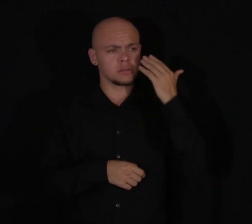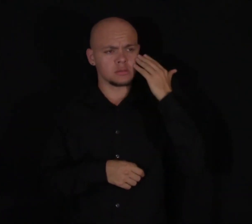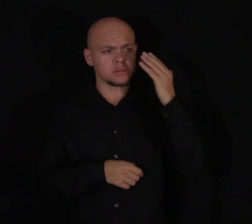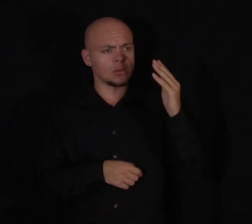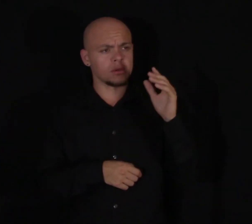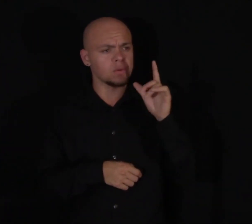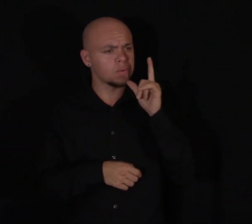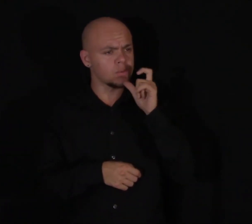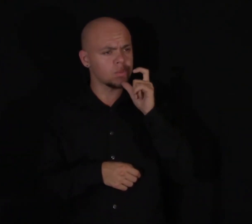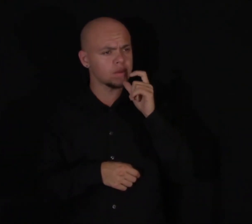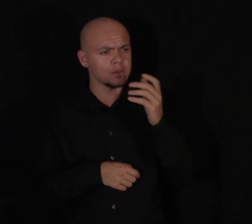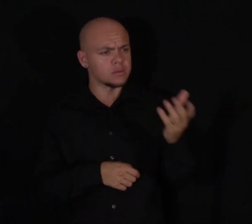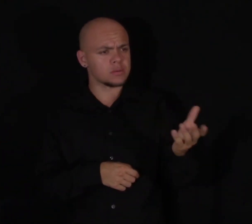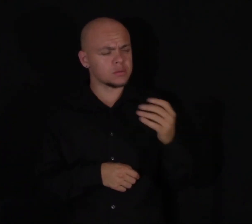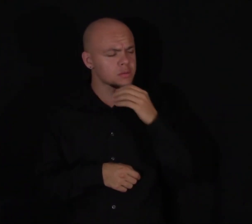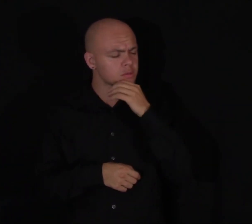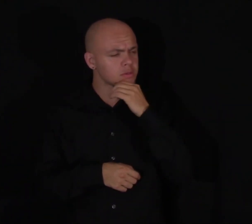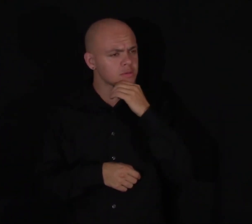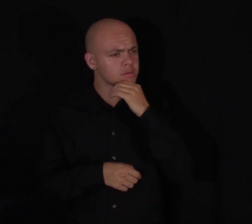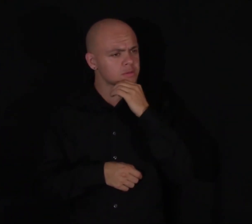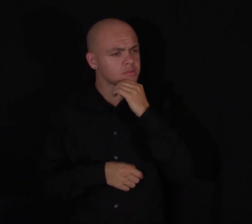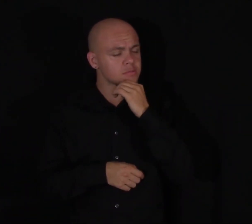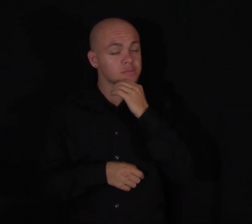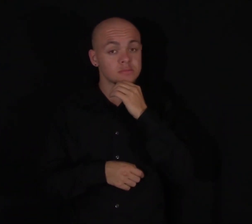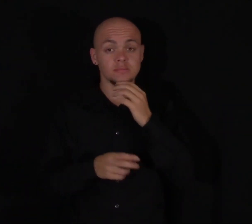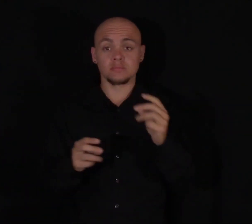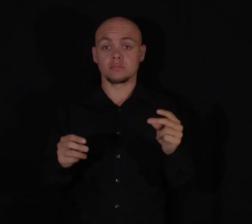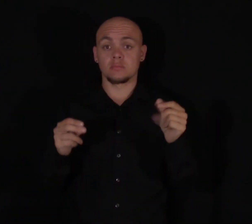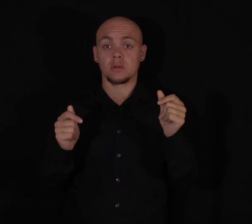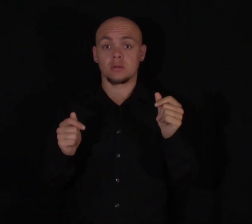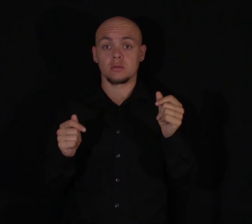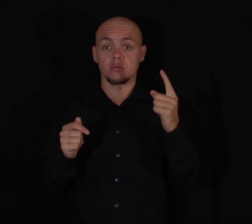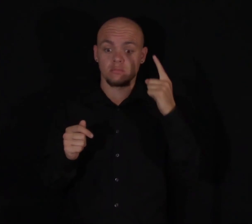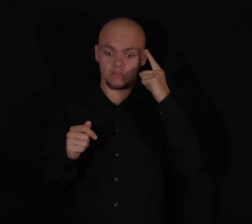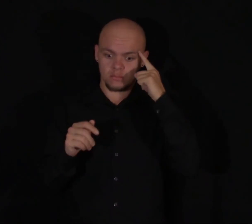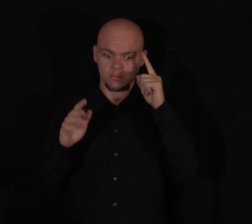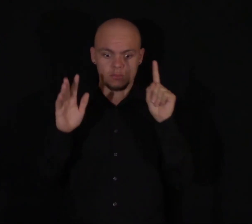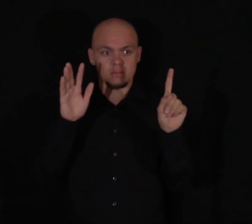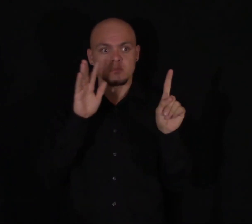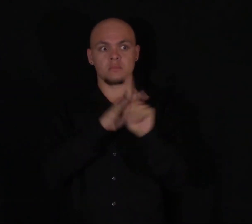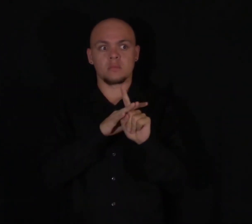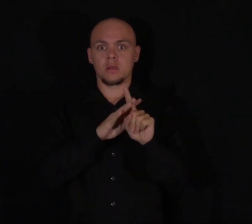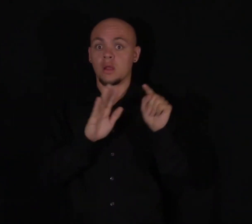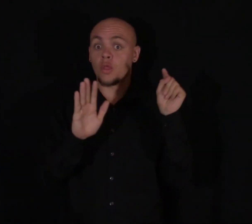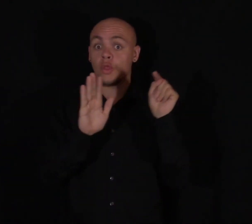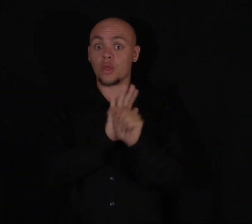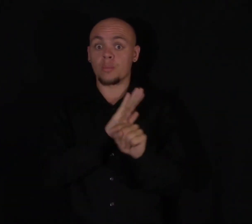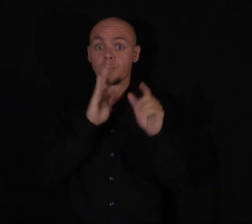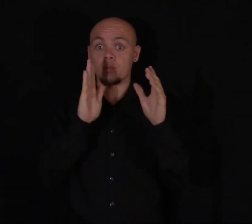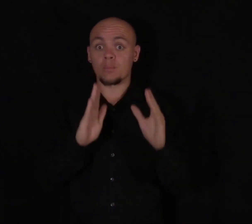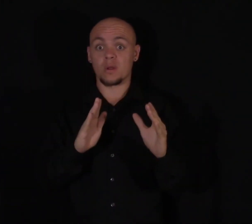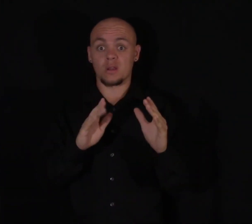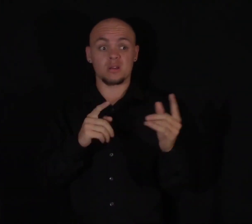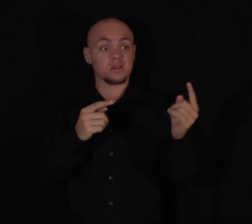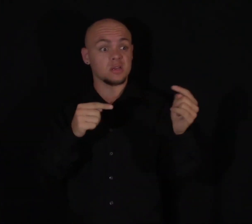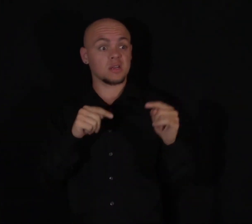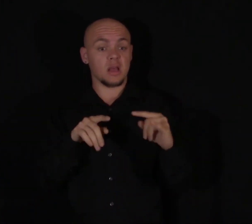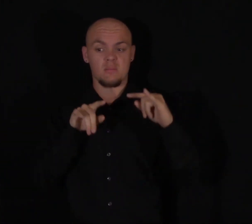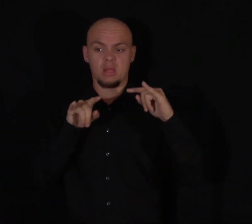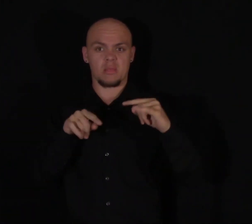idea presented itself, but it instantly darted into my mind that the murderer had come to mock at my misery and taunt me with